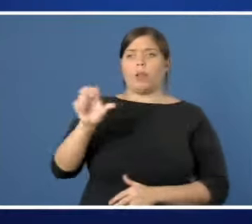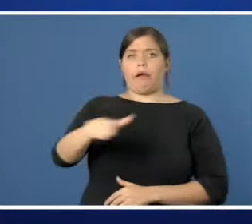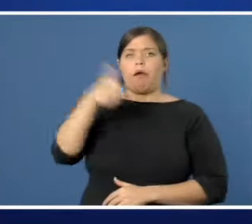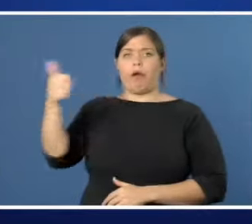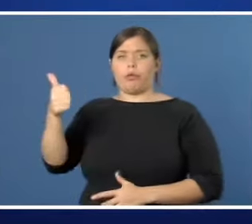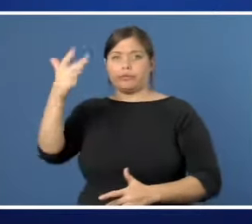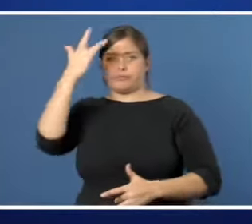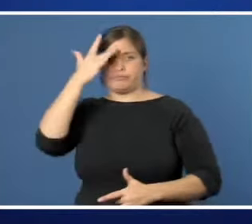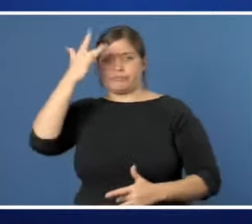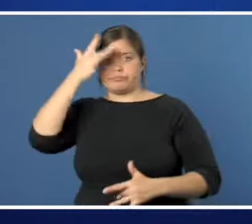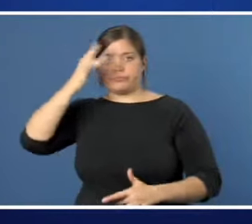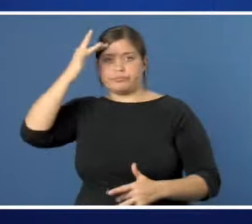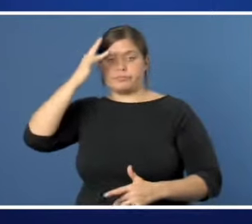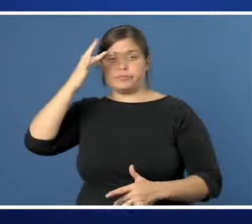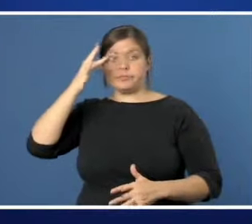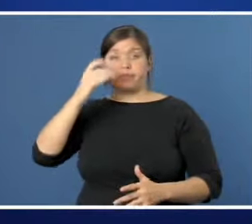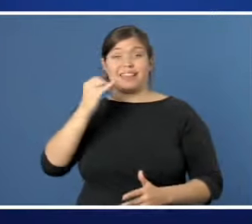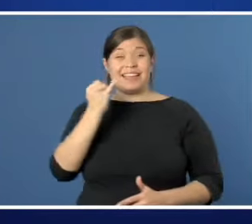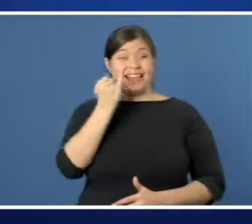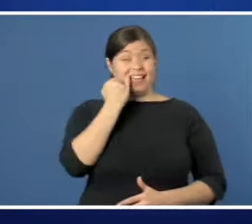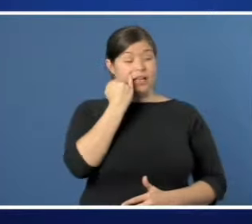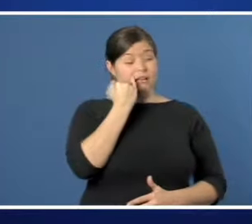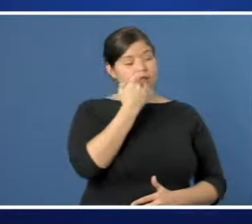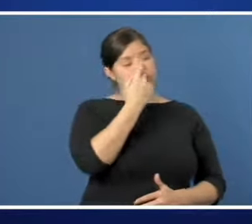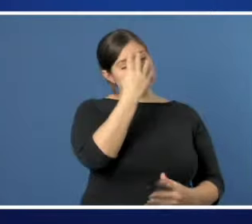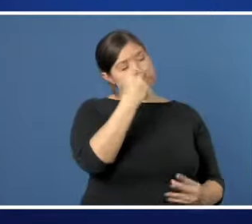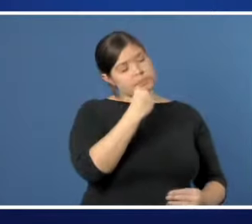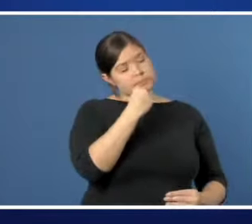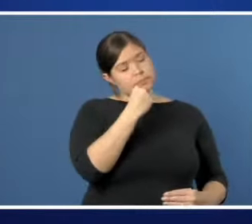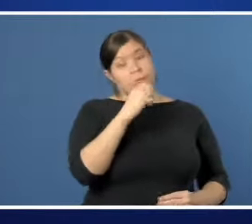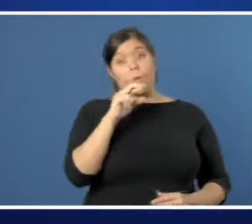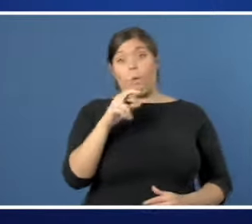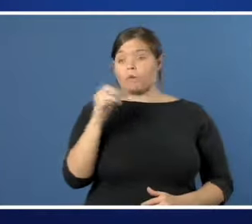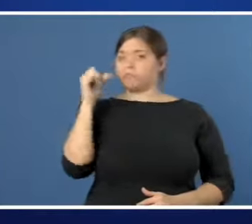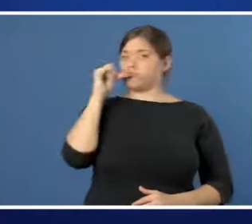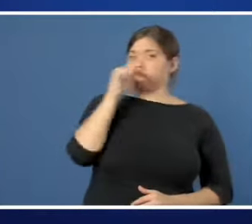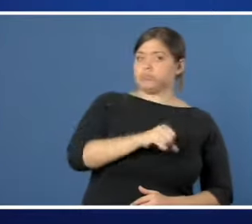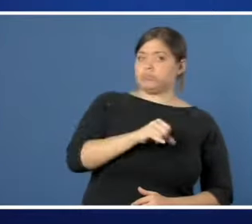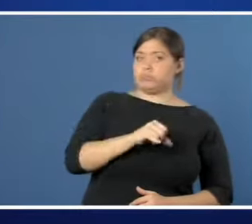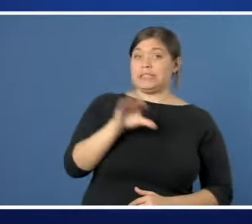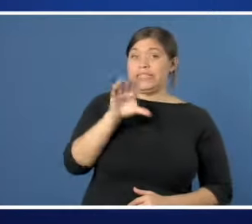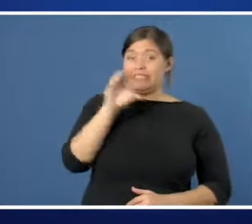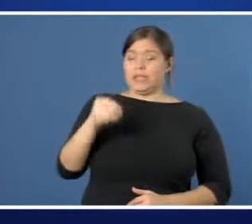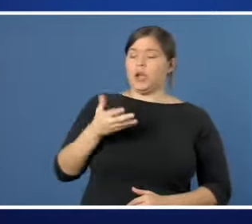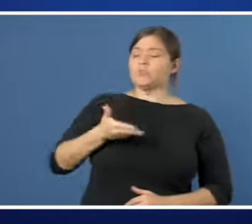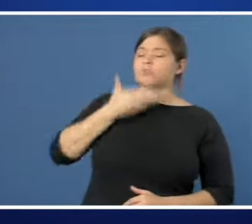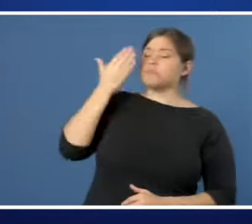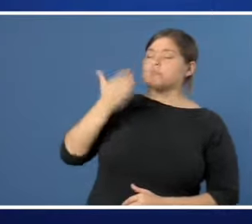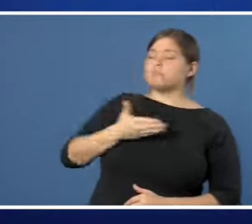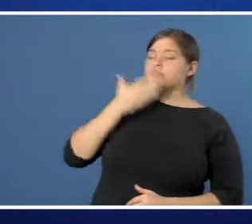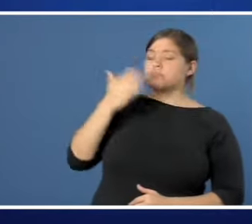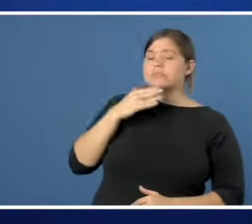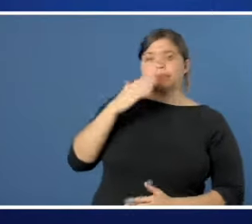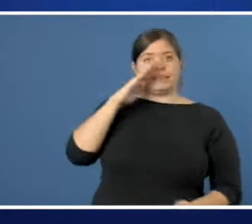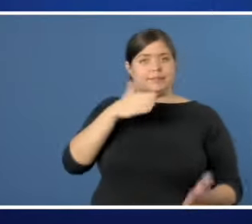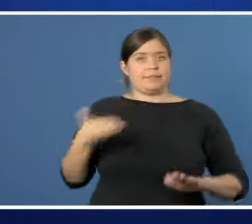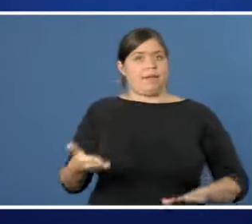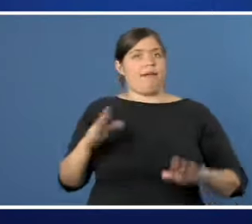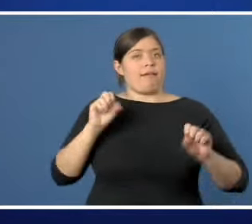illnesses. People who are sleeping or intoxicated can die from CO poisoning before